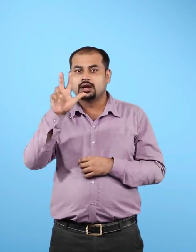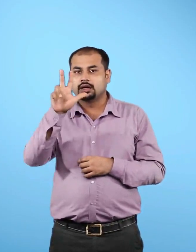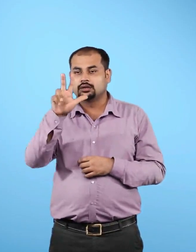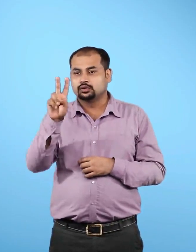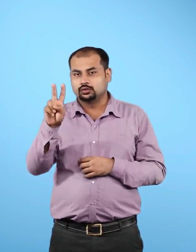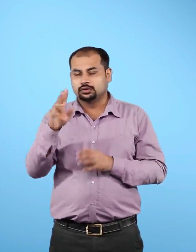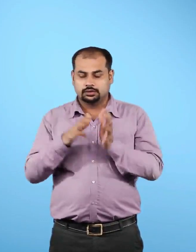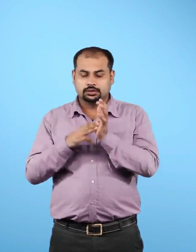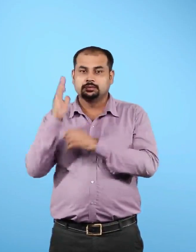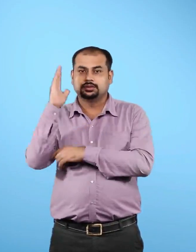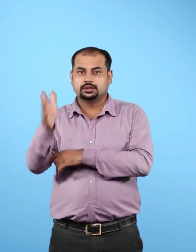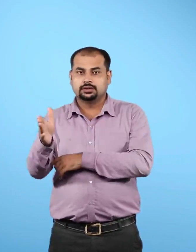1.82 meters.